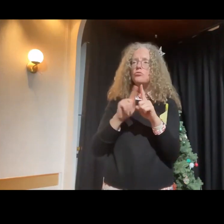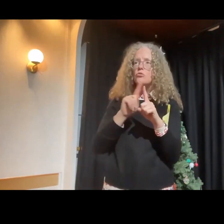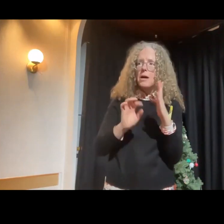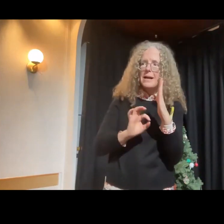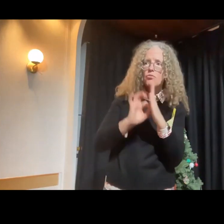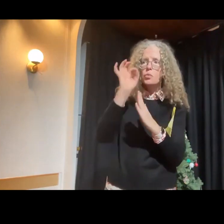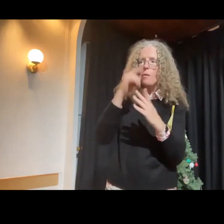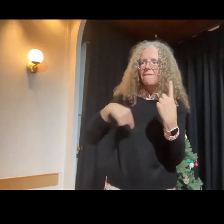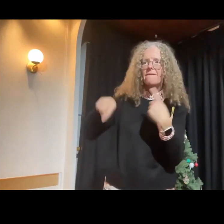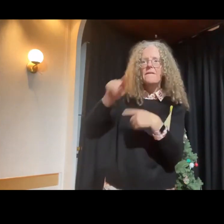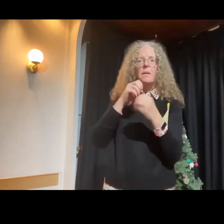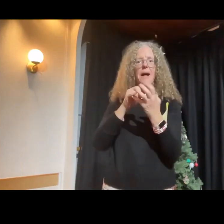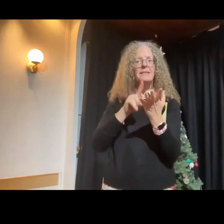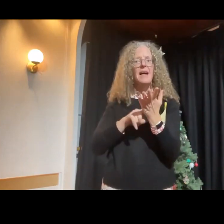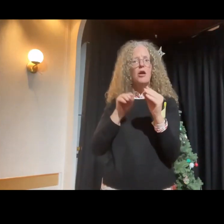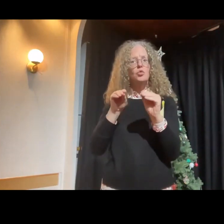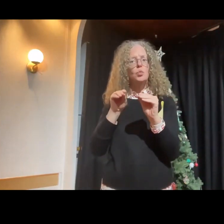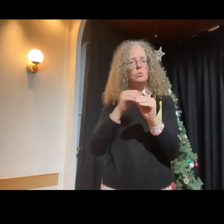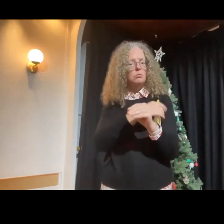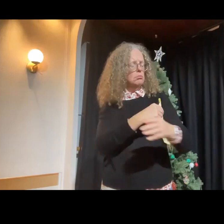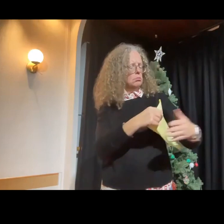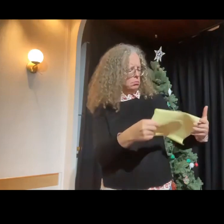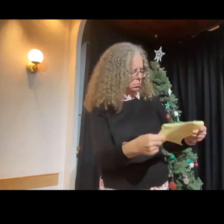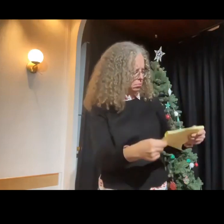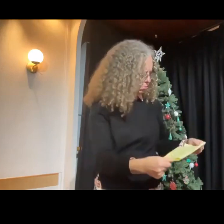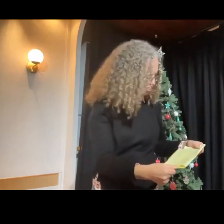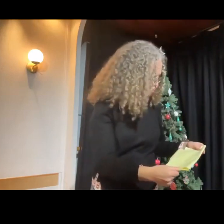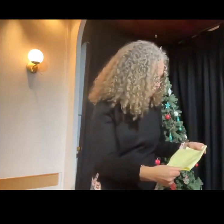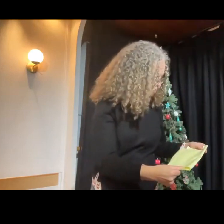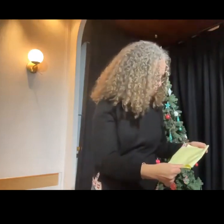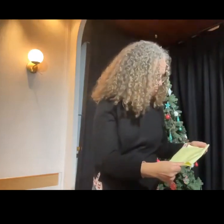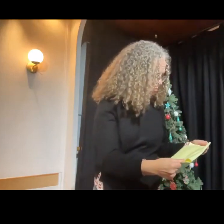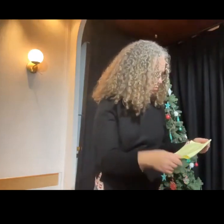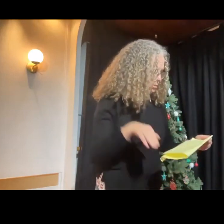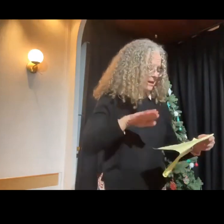Have there been any discussions around trying to improve BSL,